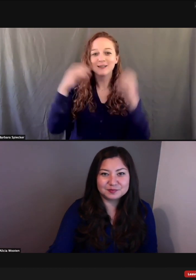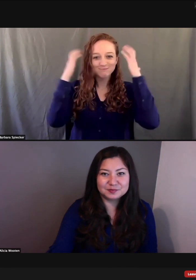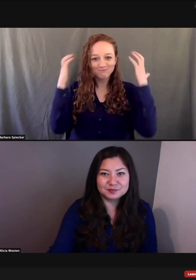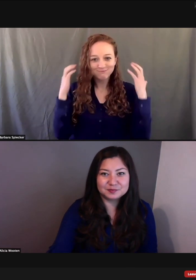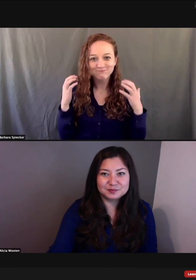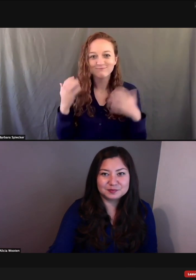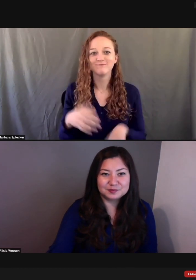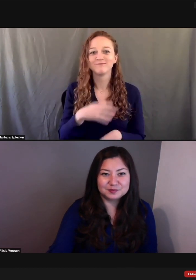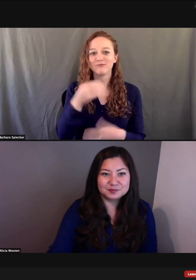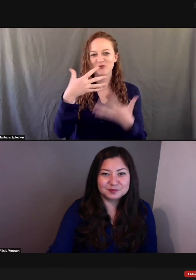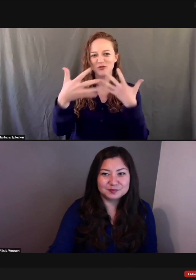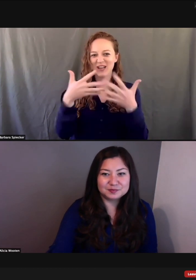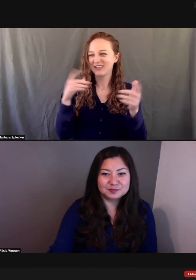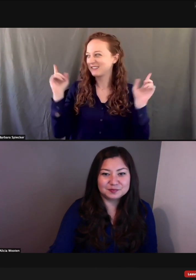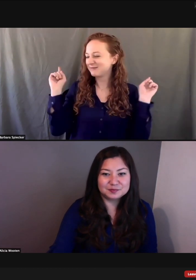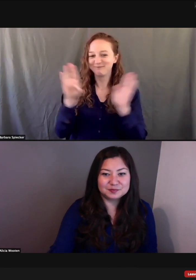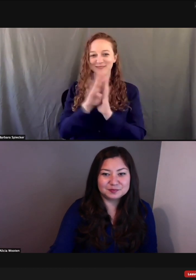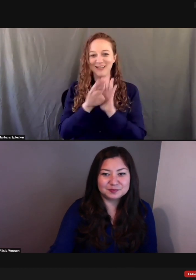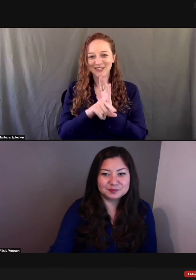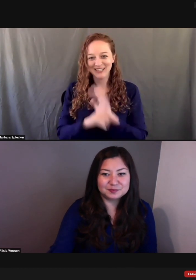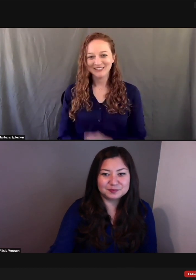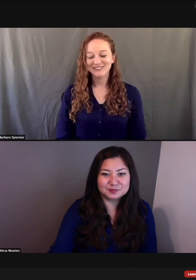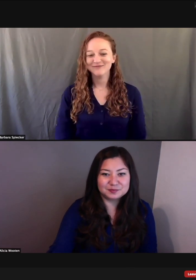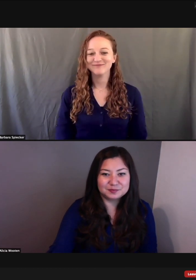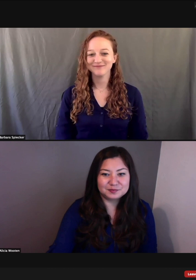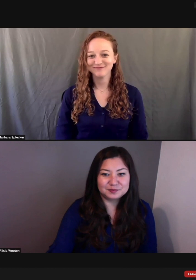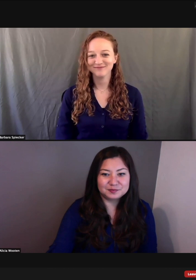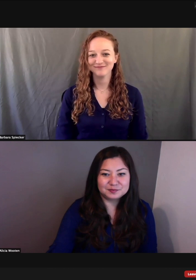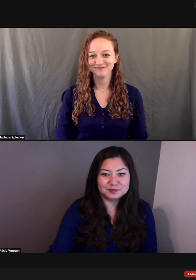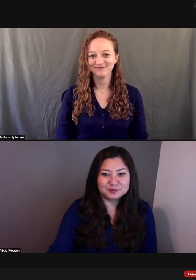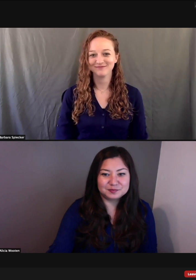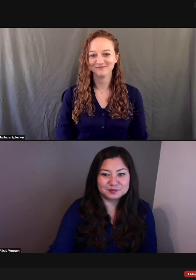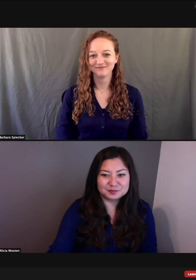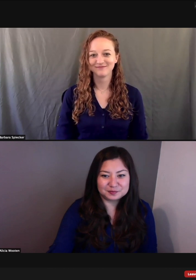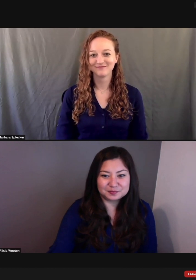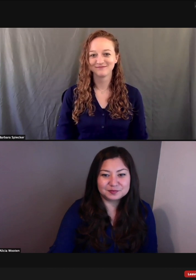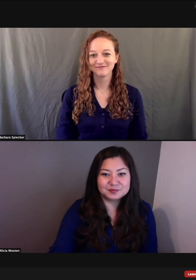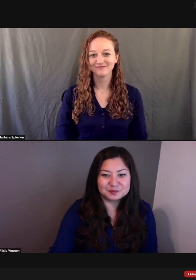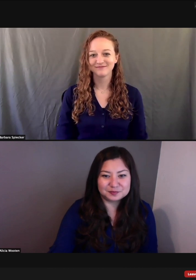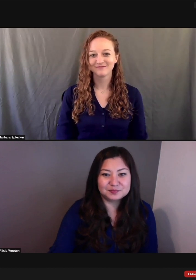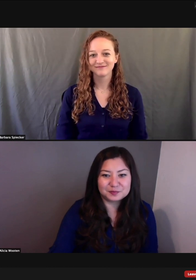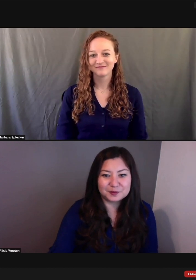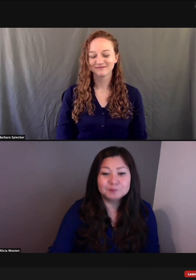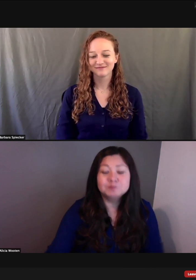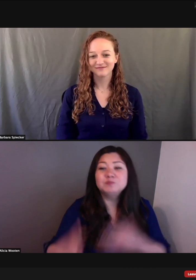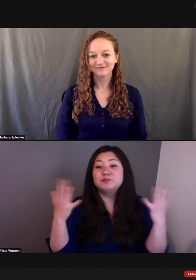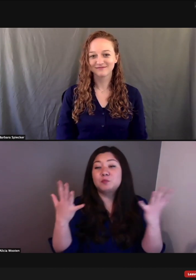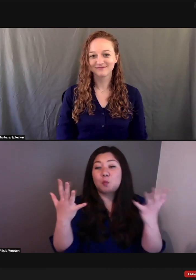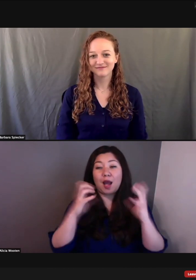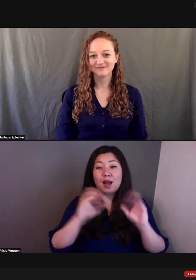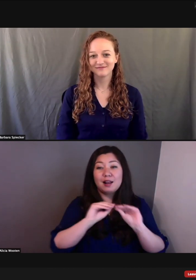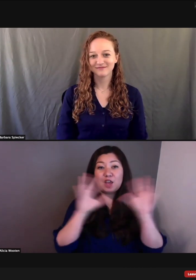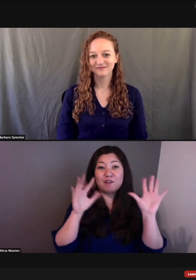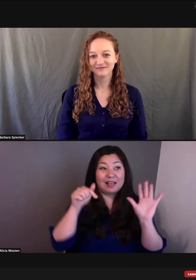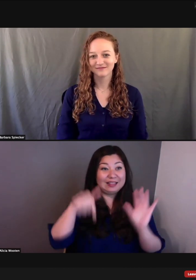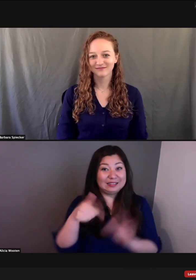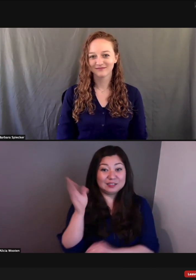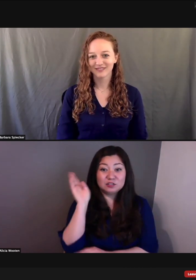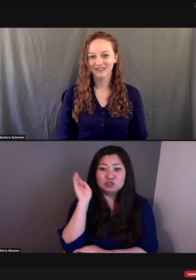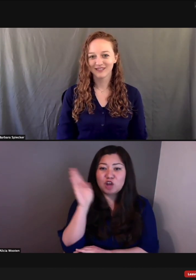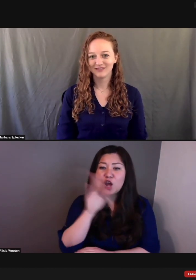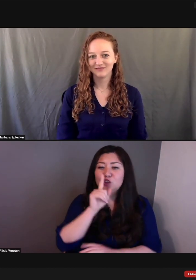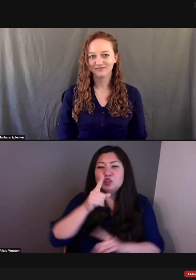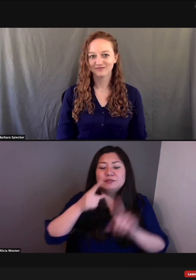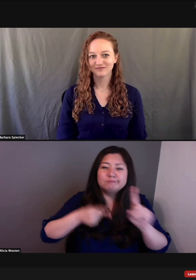My appearance right now, I'm wearing a blue V-neck shirt with long brown hair that's slightly curled.